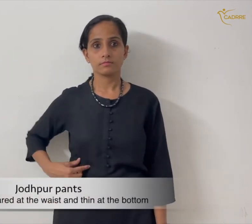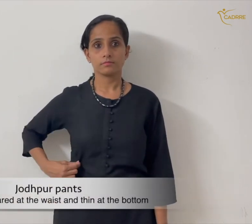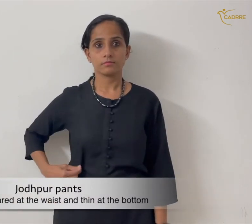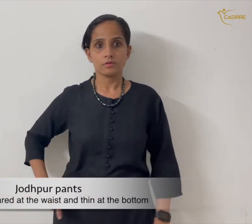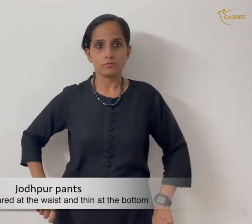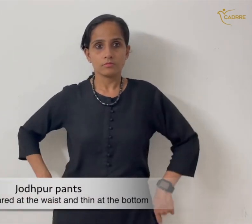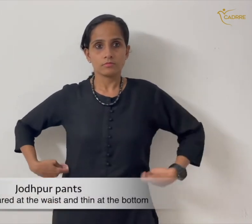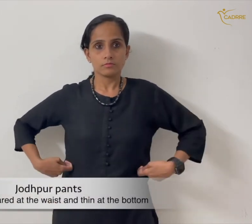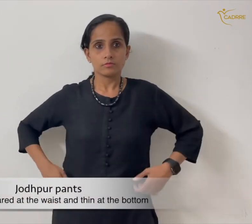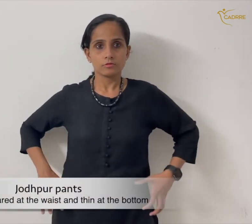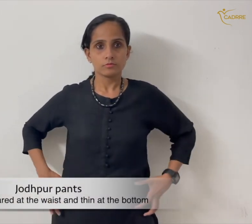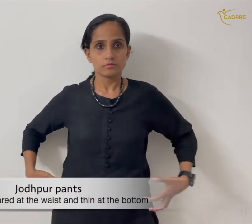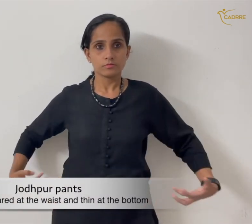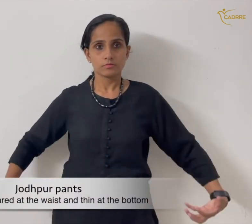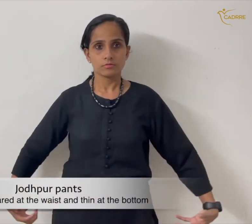Jodhpur pants.